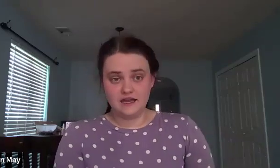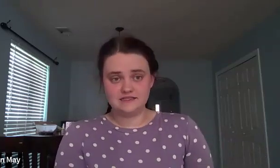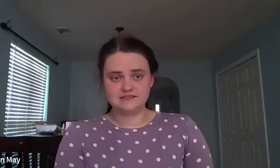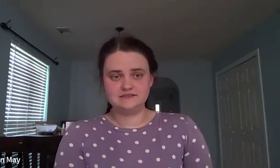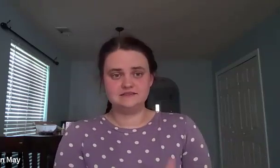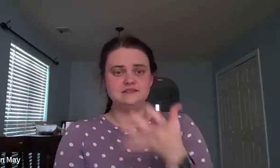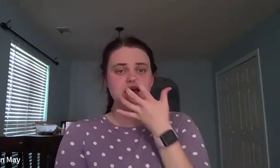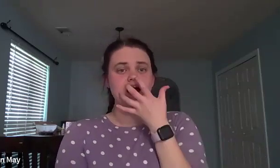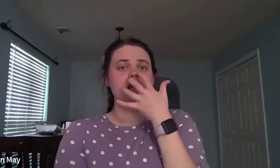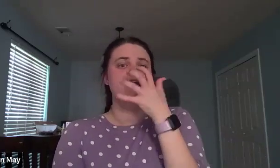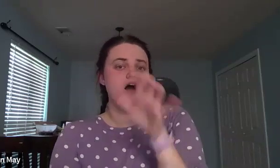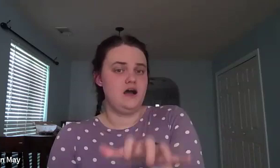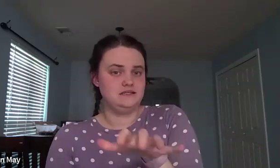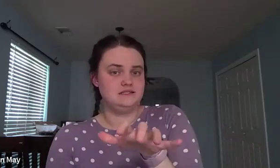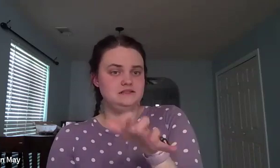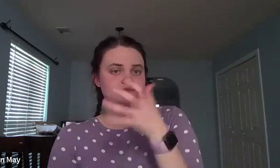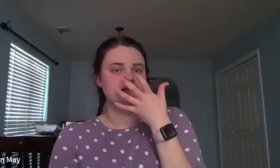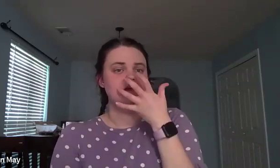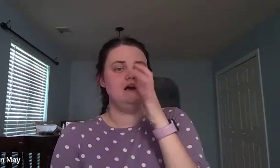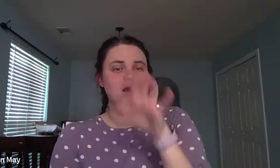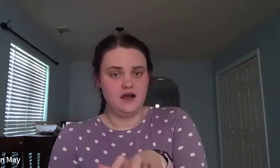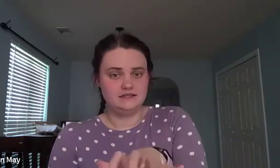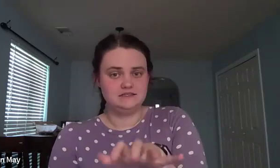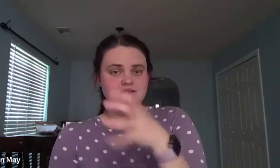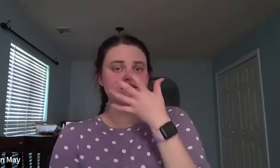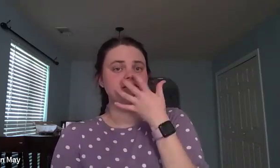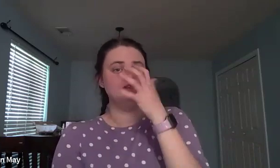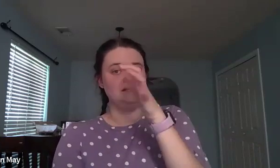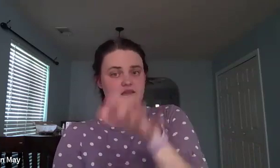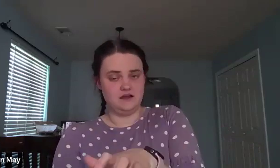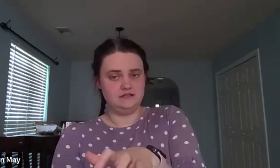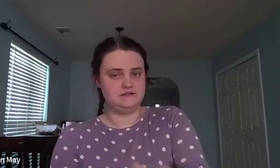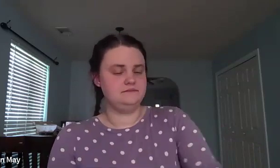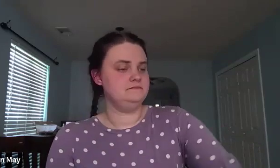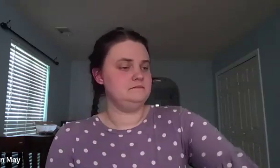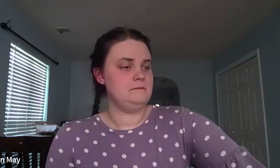Hot. Hot. Hot. Hot.